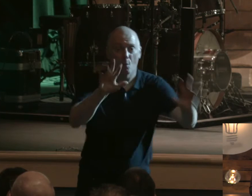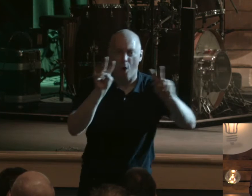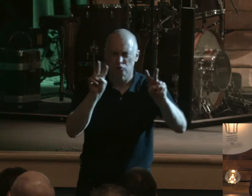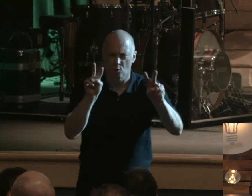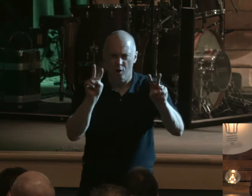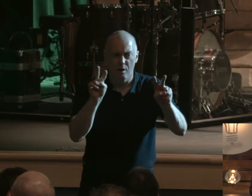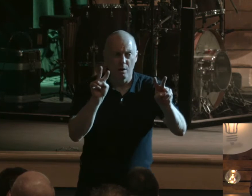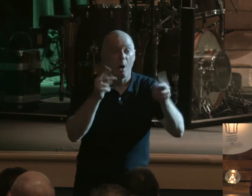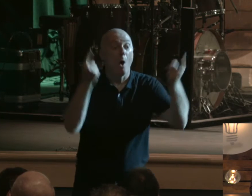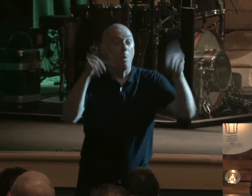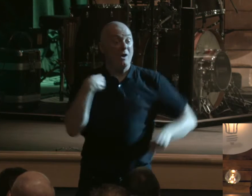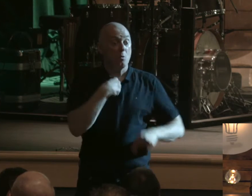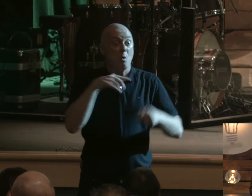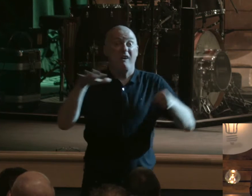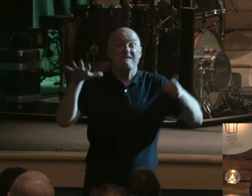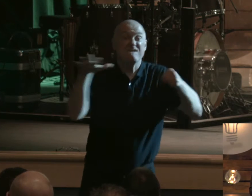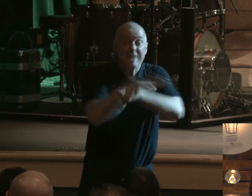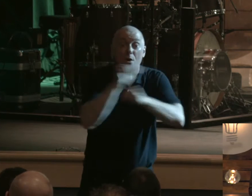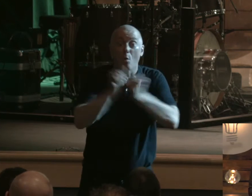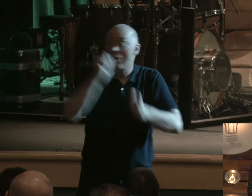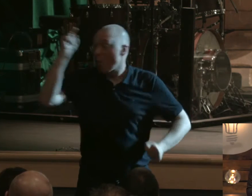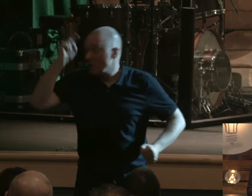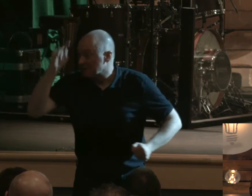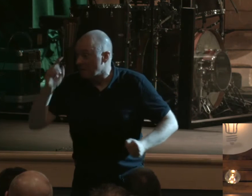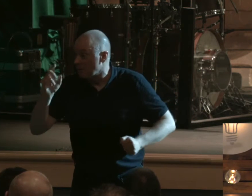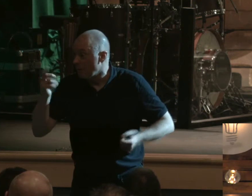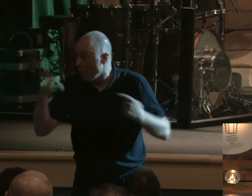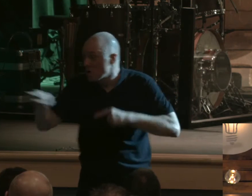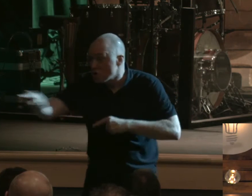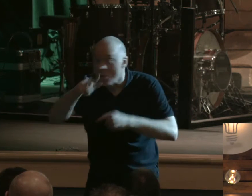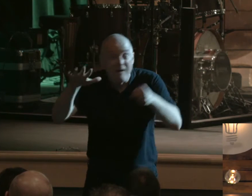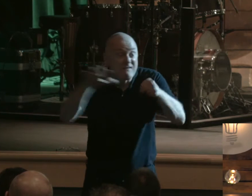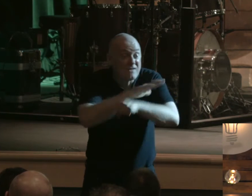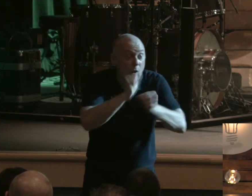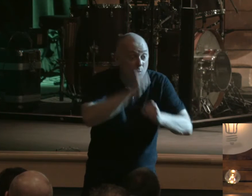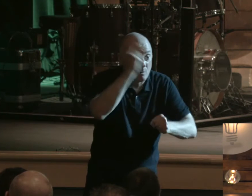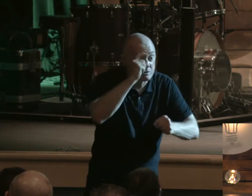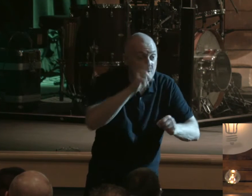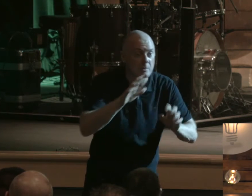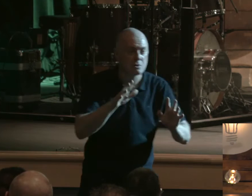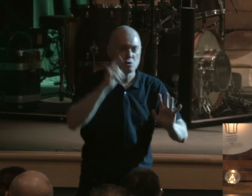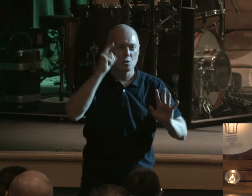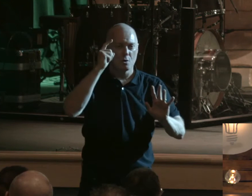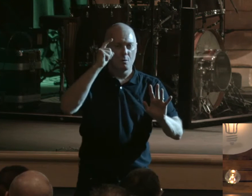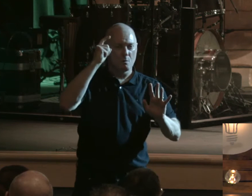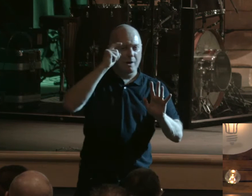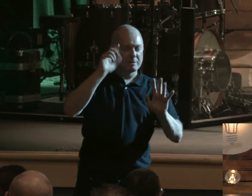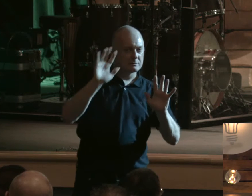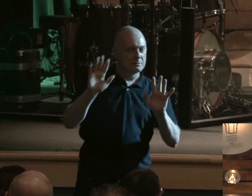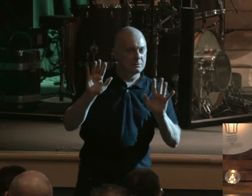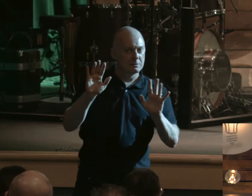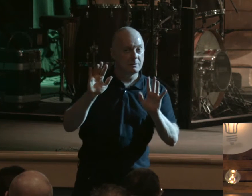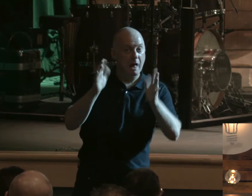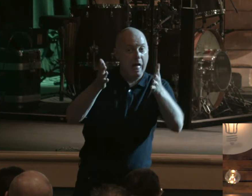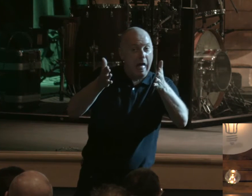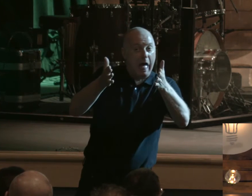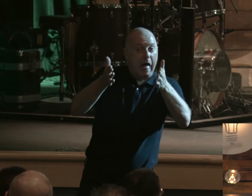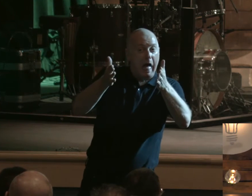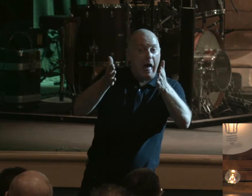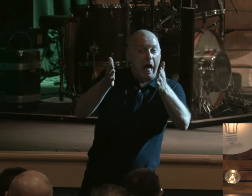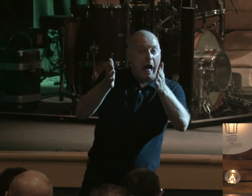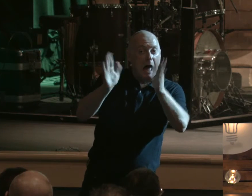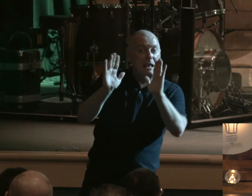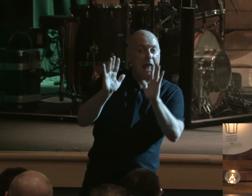watch this. When we are filled with wisdom, we will be wise when we allow opposition to